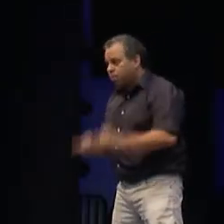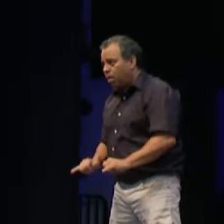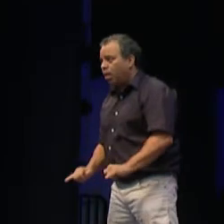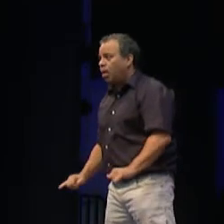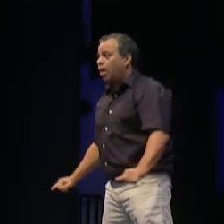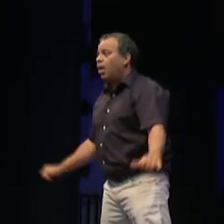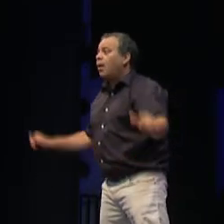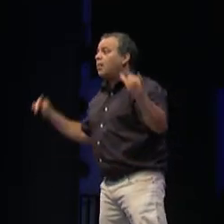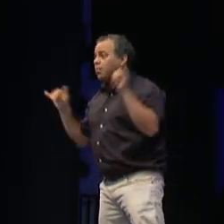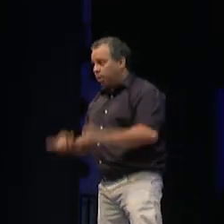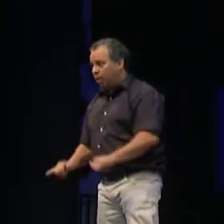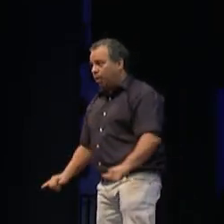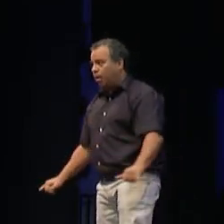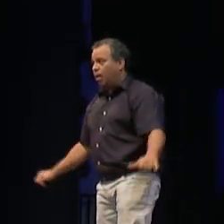The time has come.